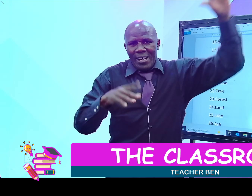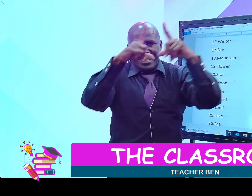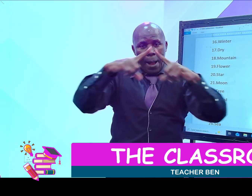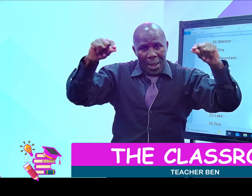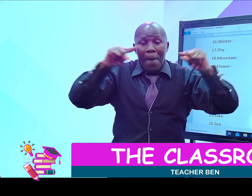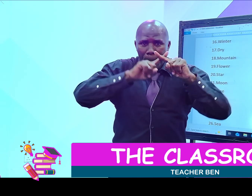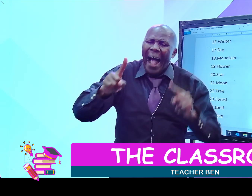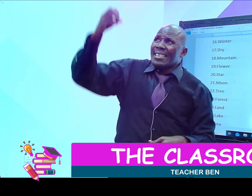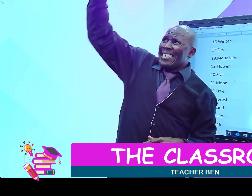Moon.